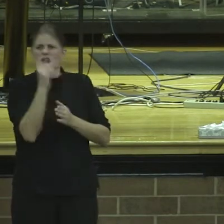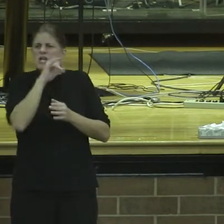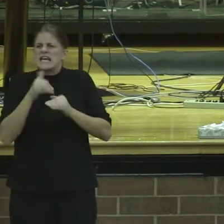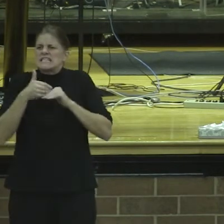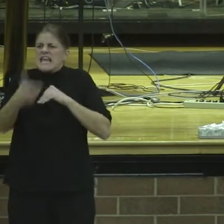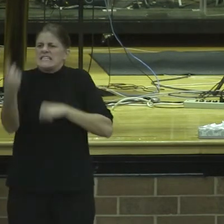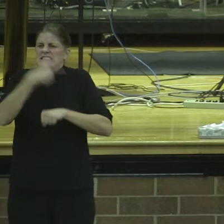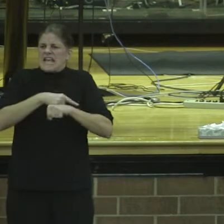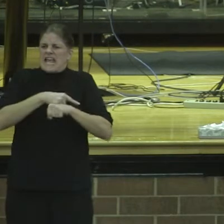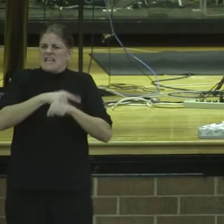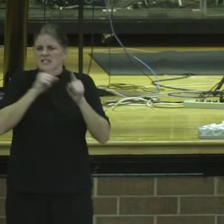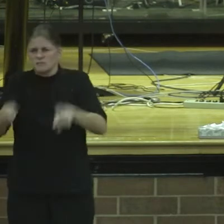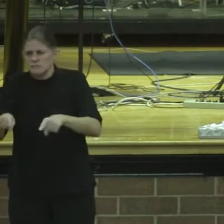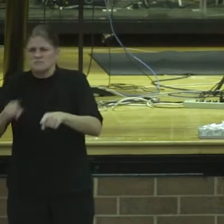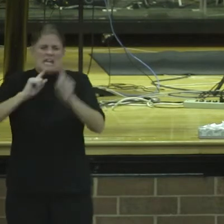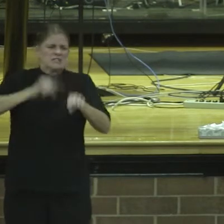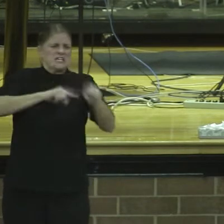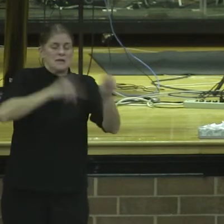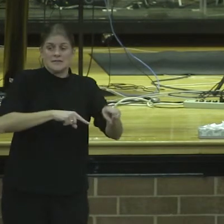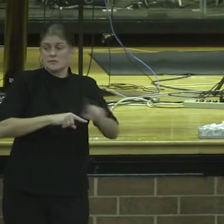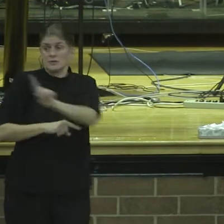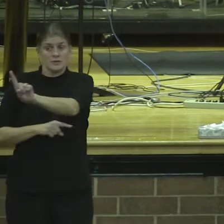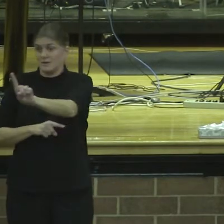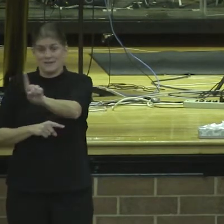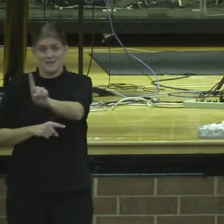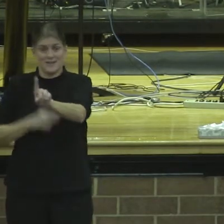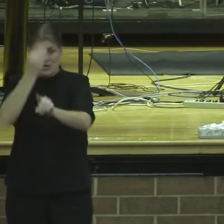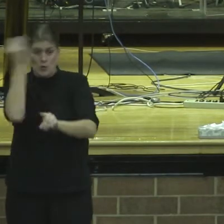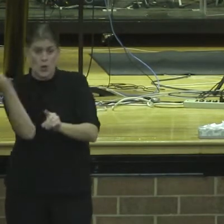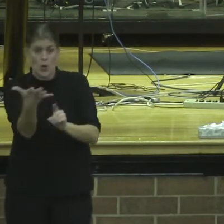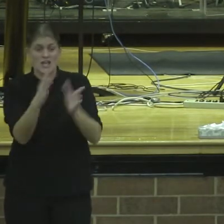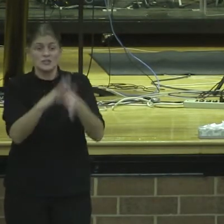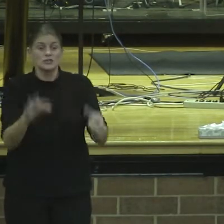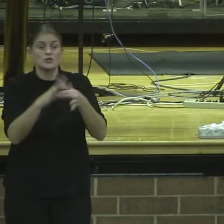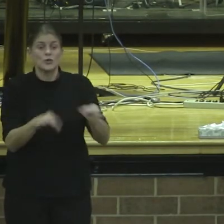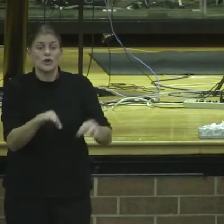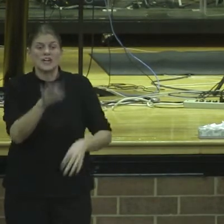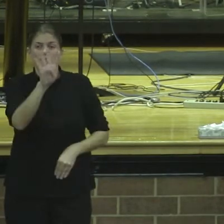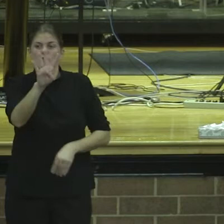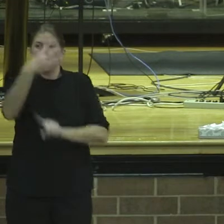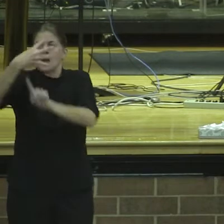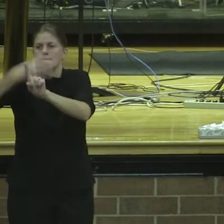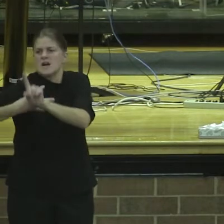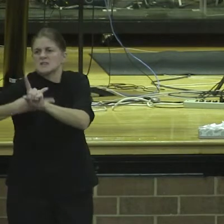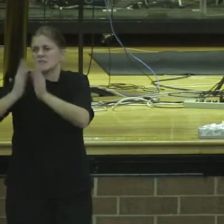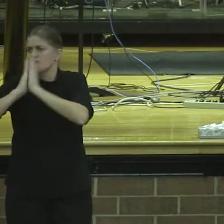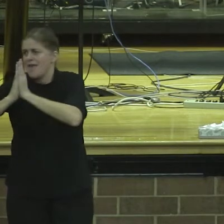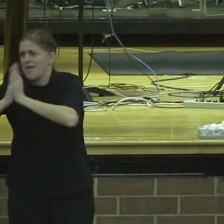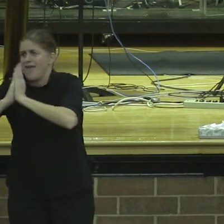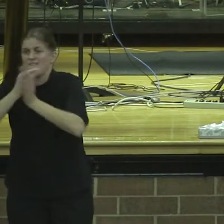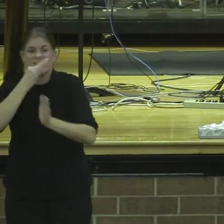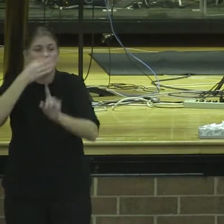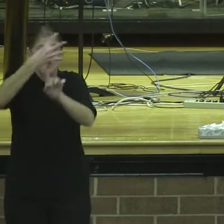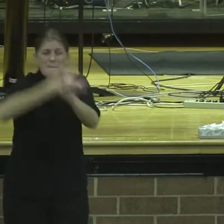day he's in the king's courts and there's an answer to everything. In fact, it took 4 months of praying and